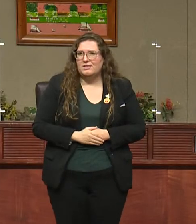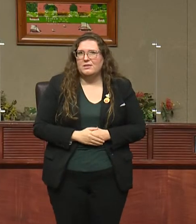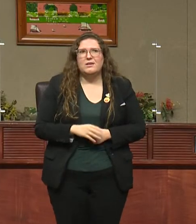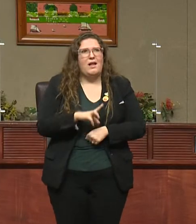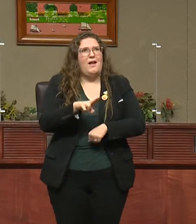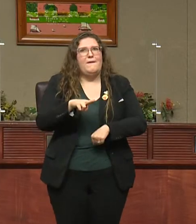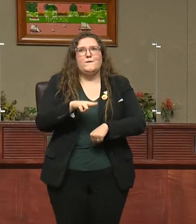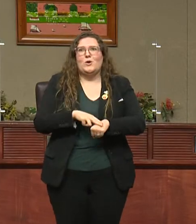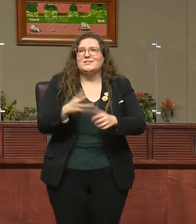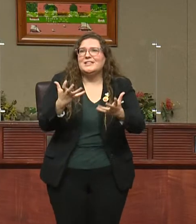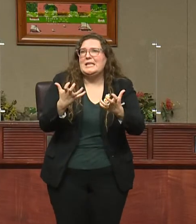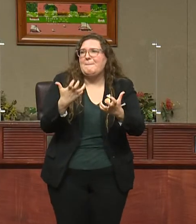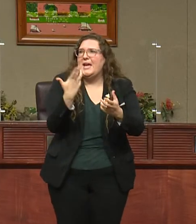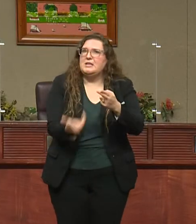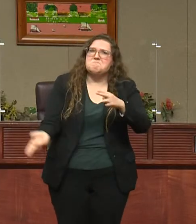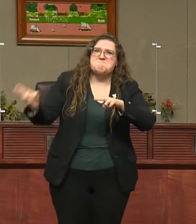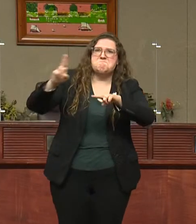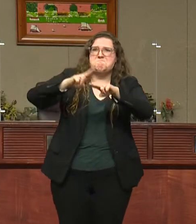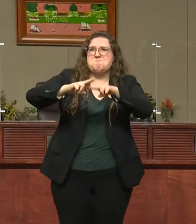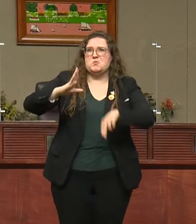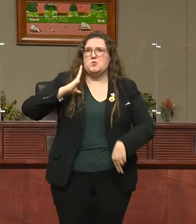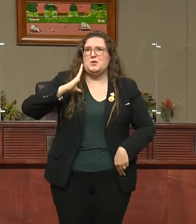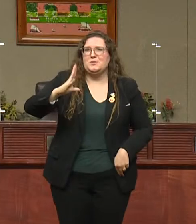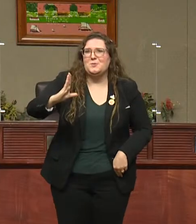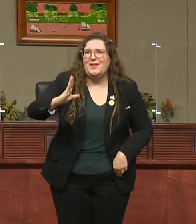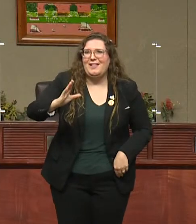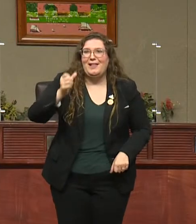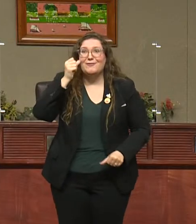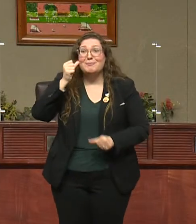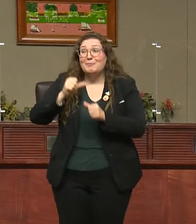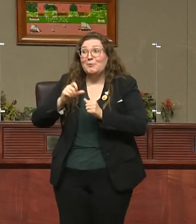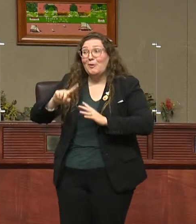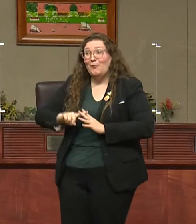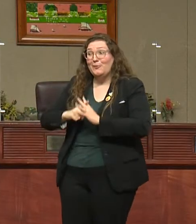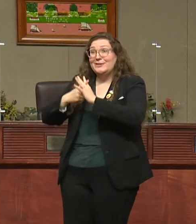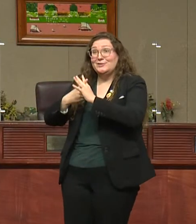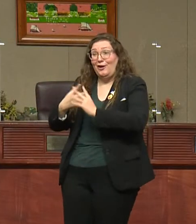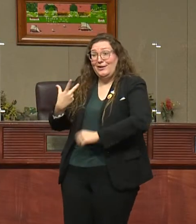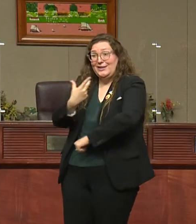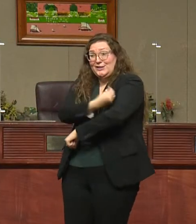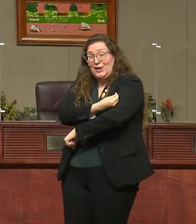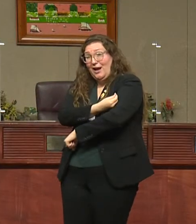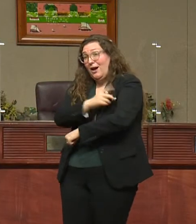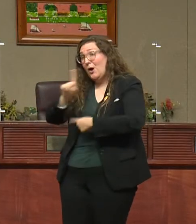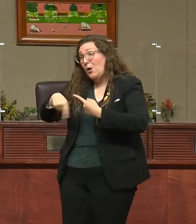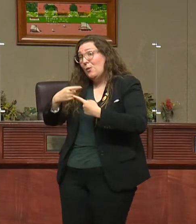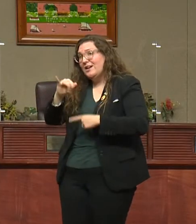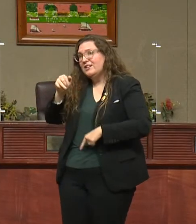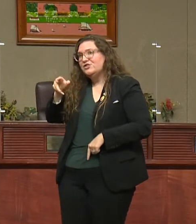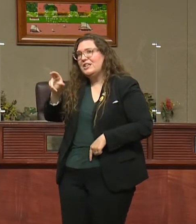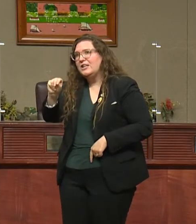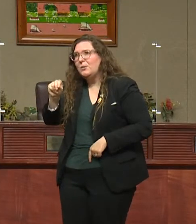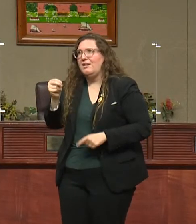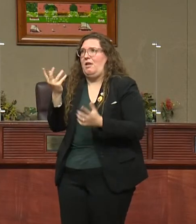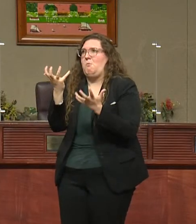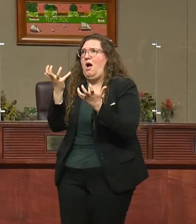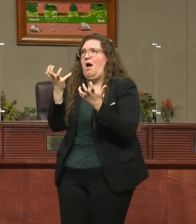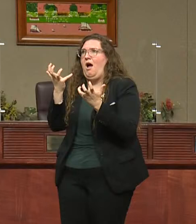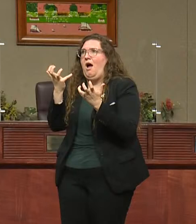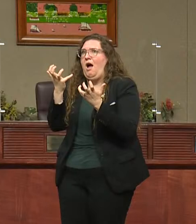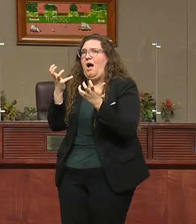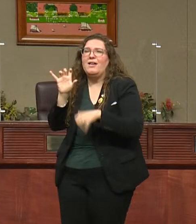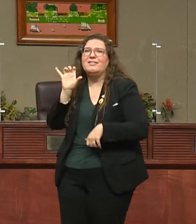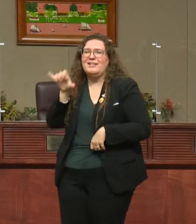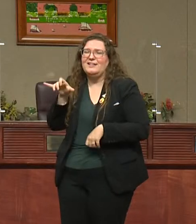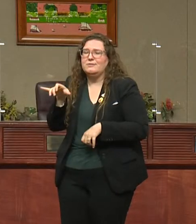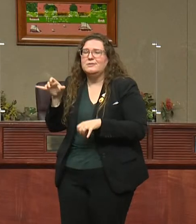to be in a similar place that we were when we initially opened in January, where we have people claiming for the vaccine? Yes, that's going